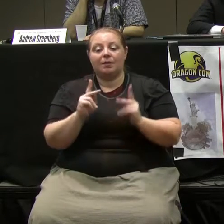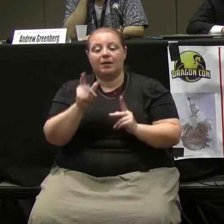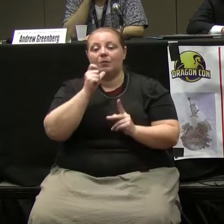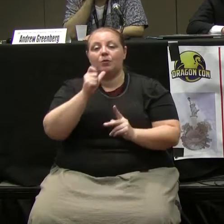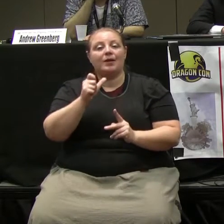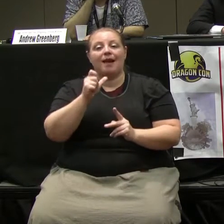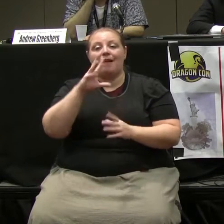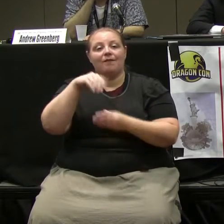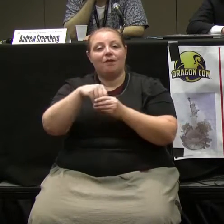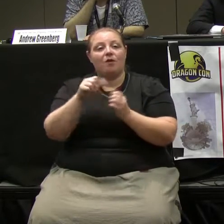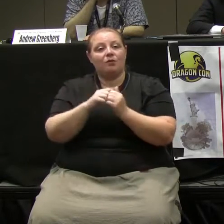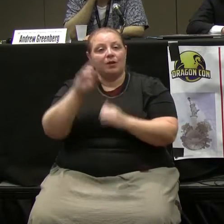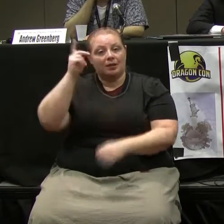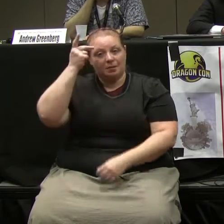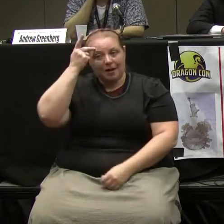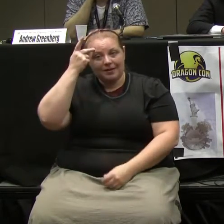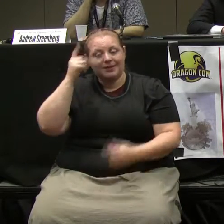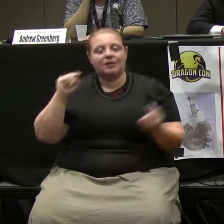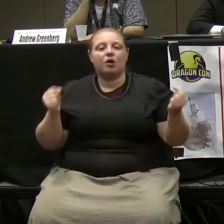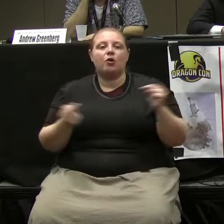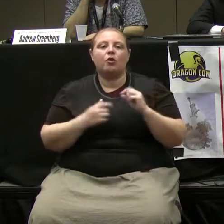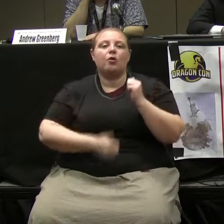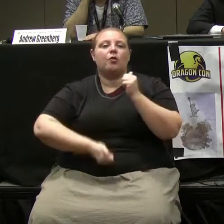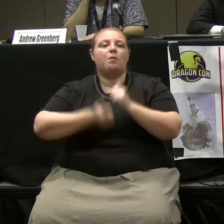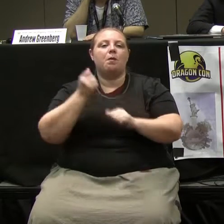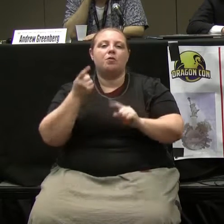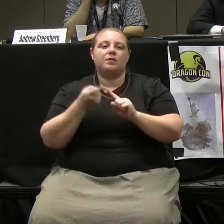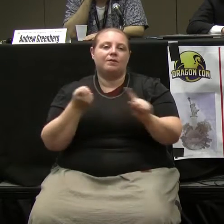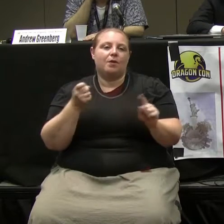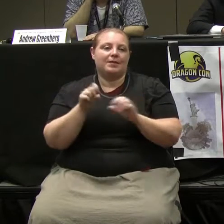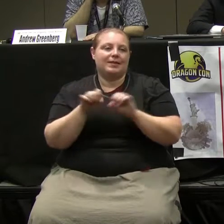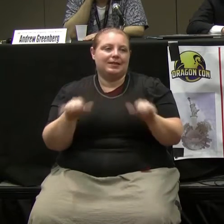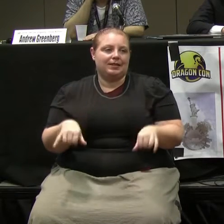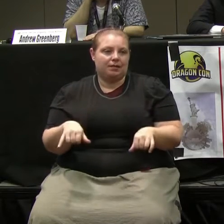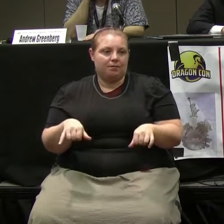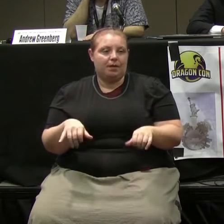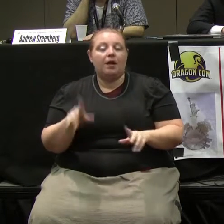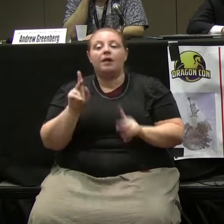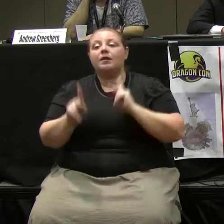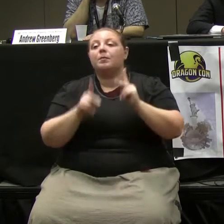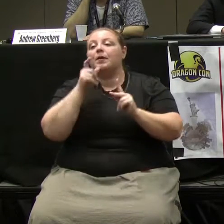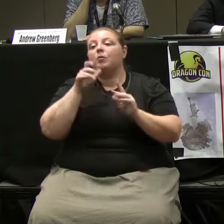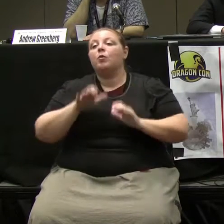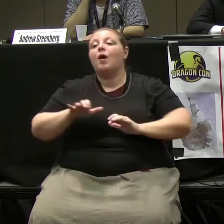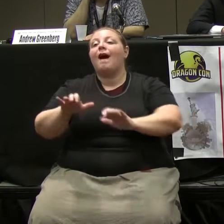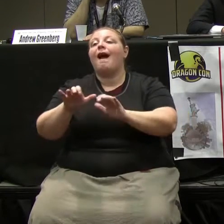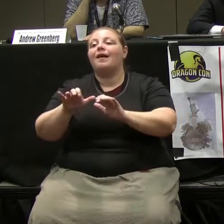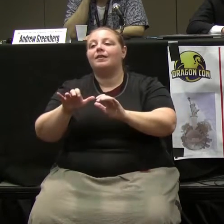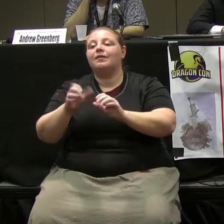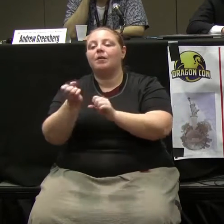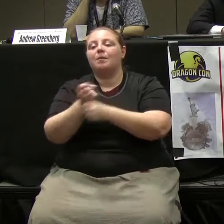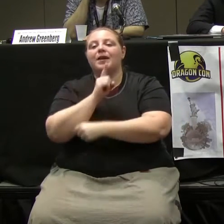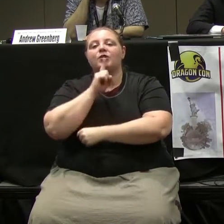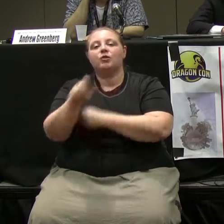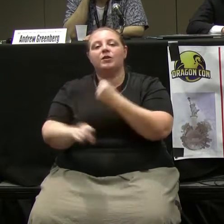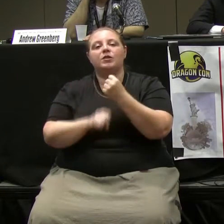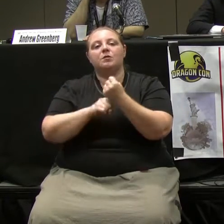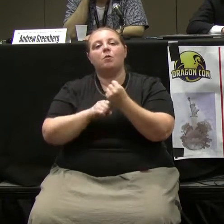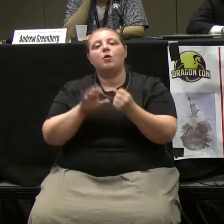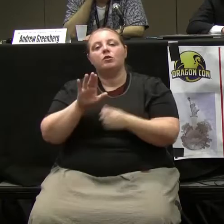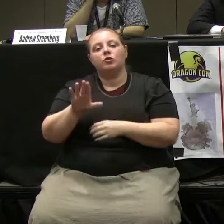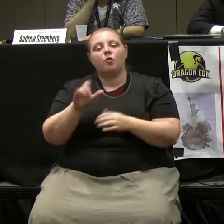in politics are the ones who are most hurt by the political system. It's those folks who are active who actually make sure that it supports their